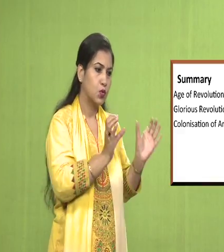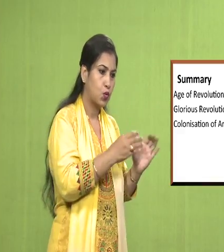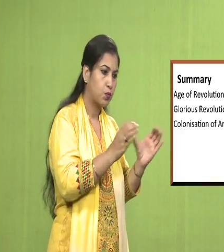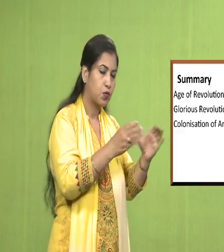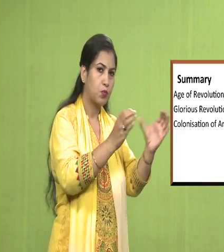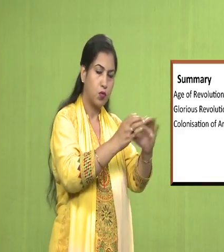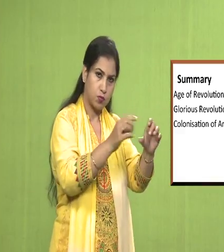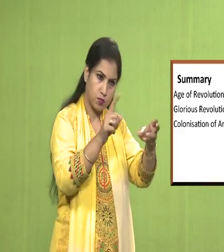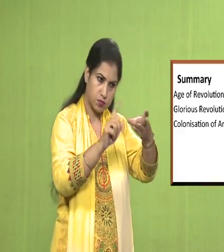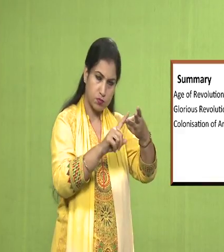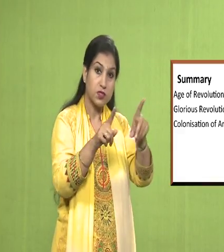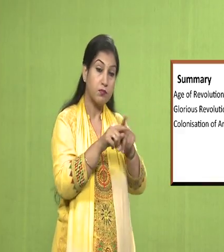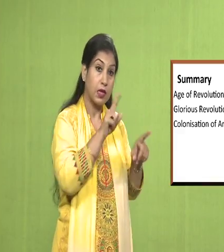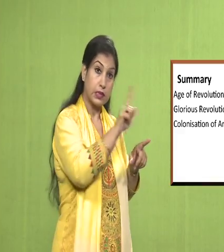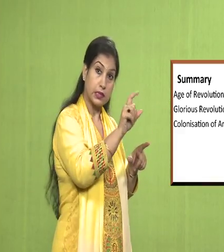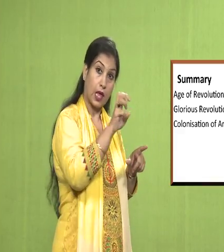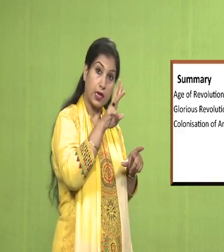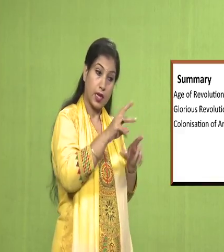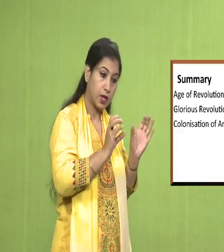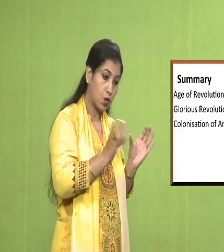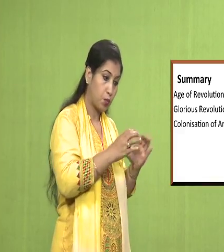and formation of 13 British colonies.